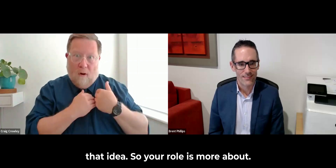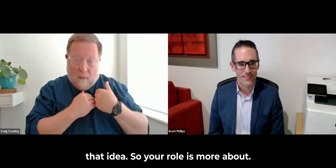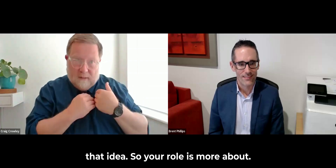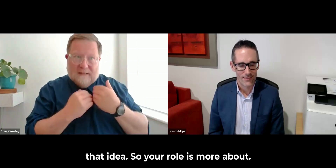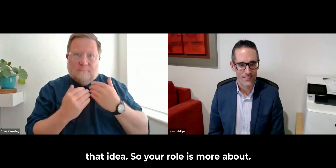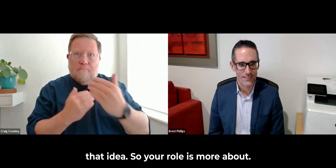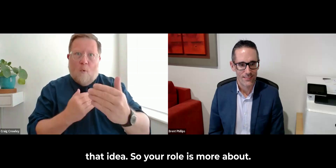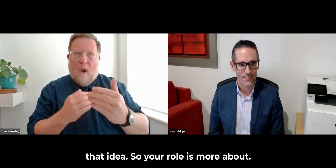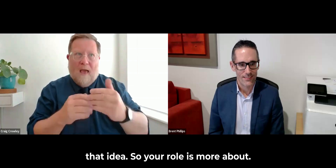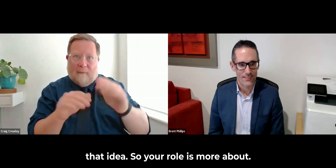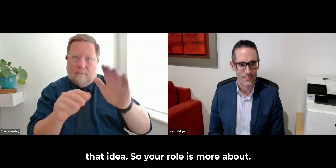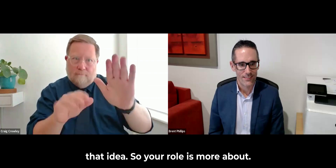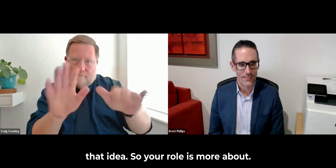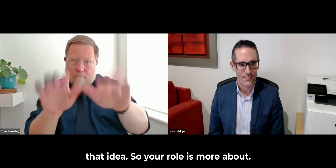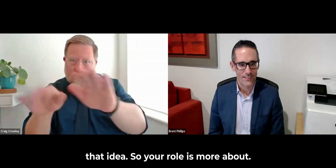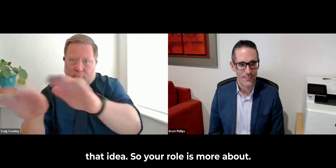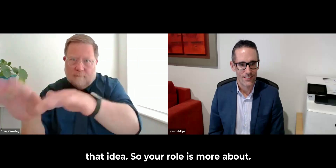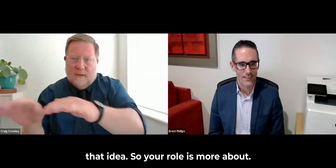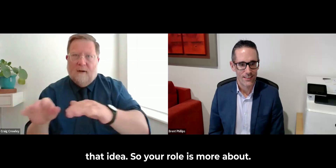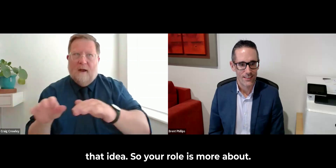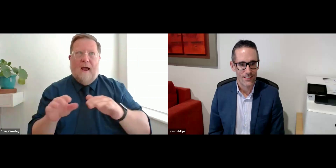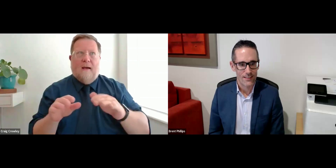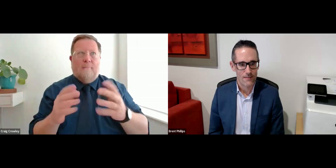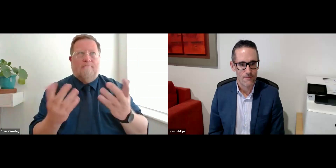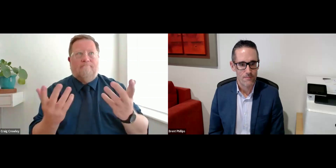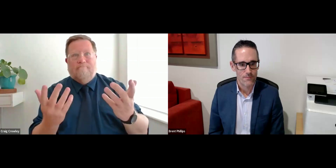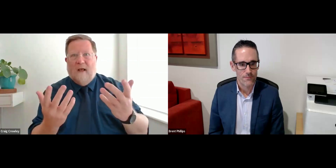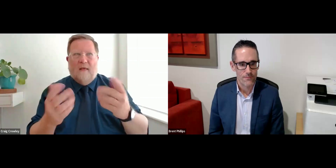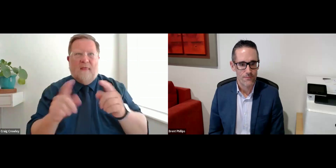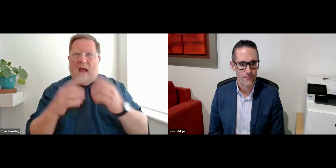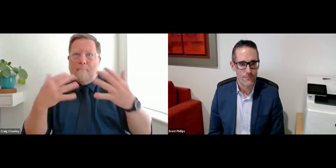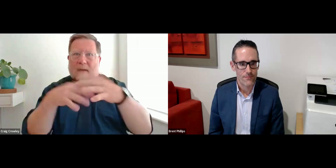So your role is more about